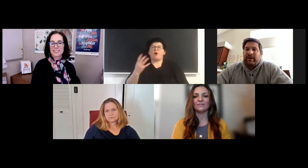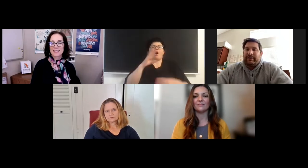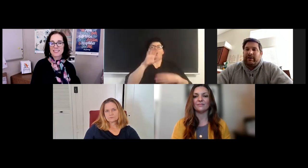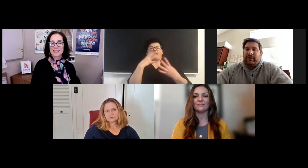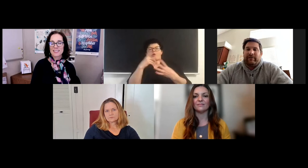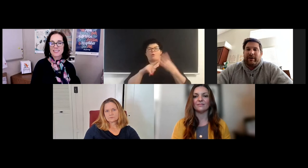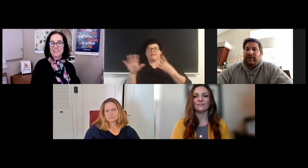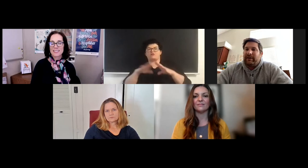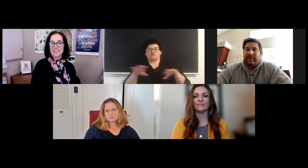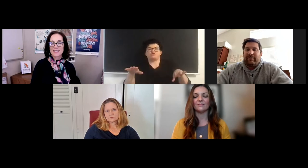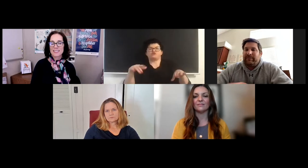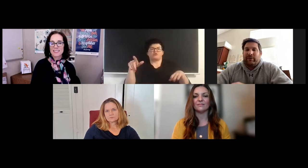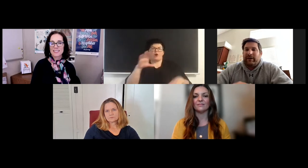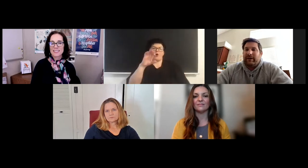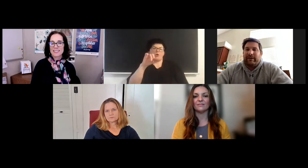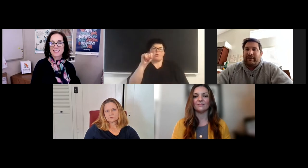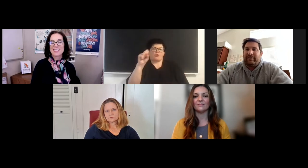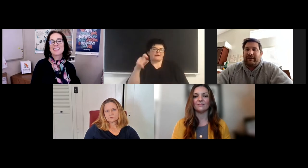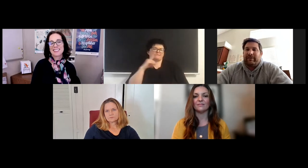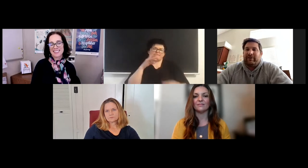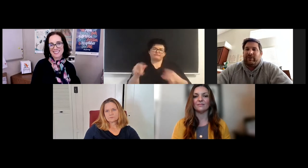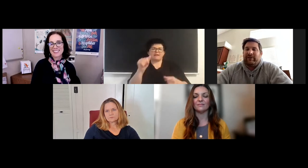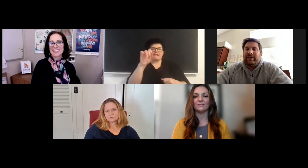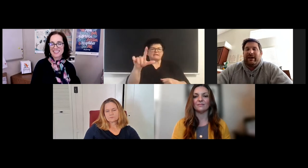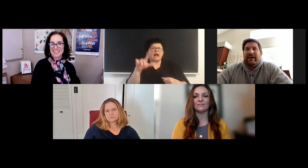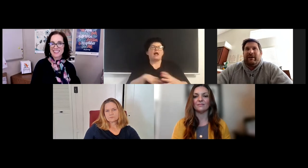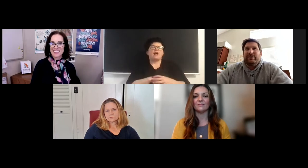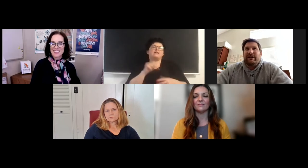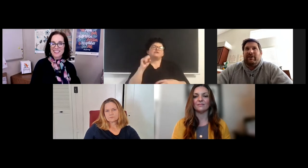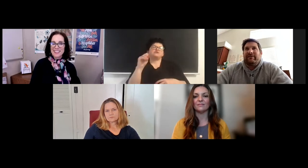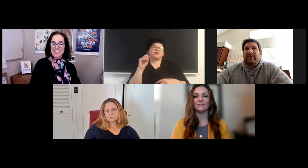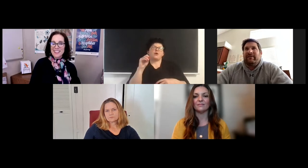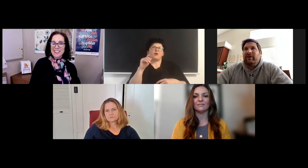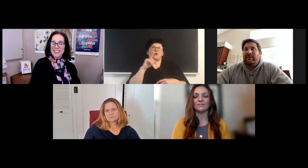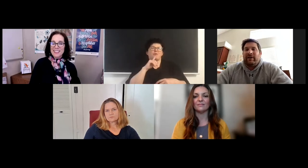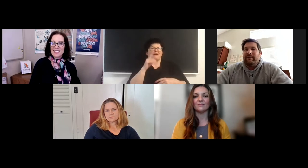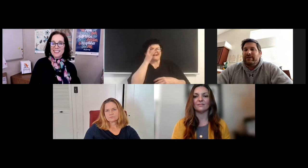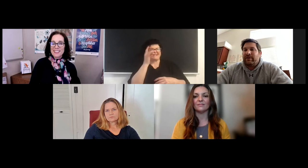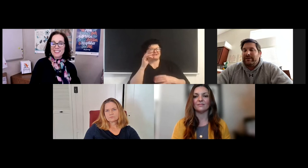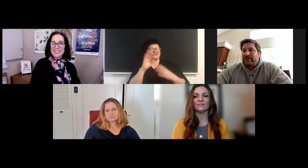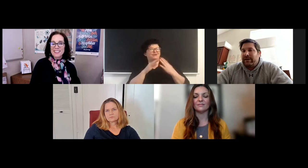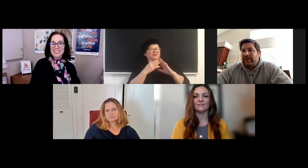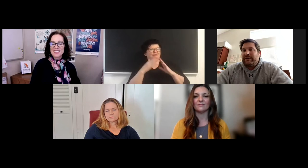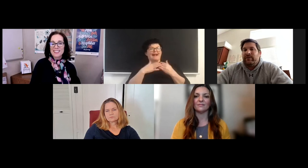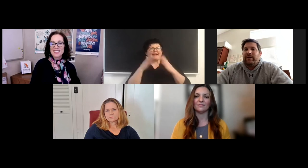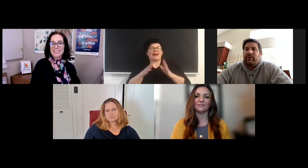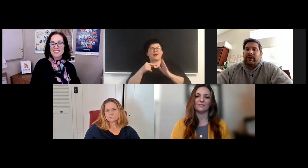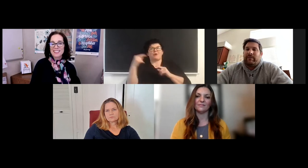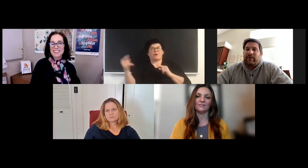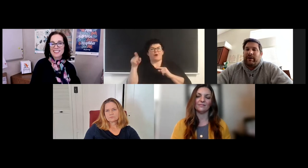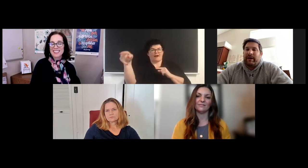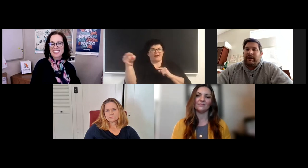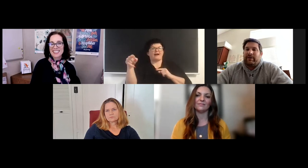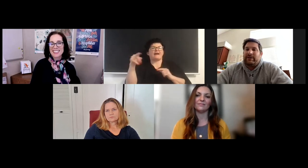and they're all as CODAs, they're fluent in ASL and stuff. And so it was an interesting community, and their neighbors across the street also were in the